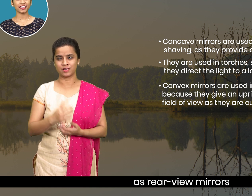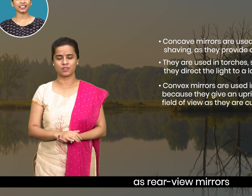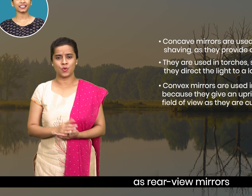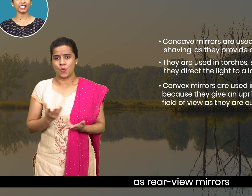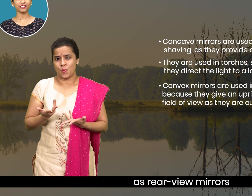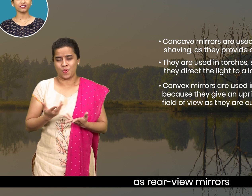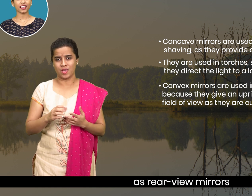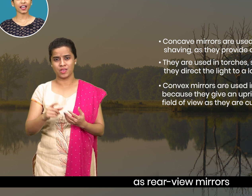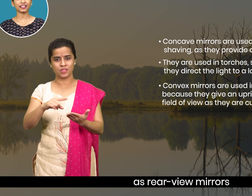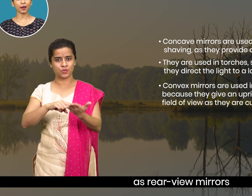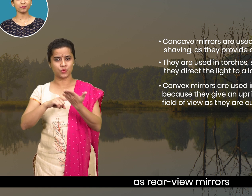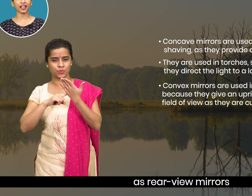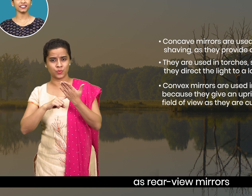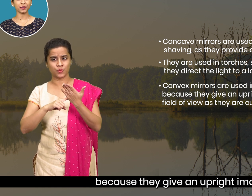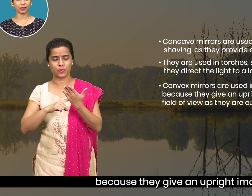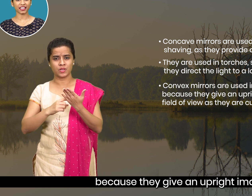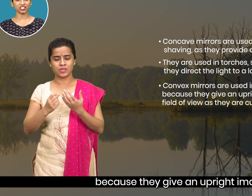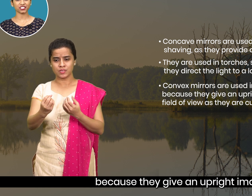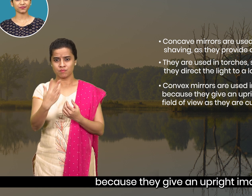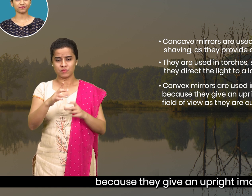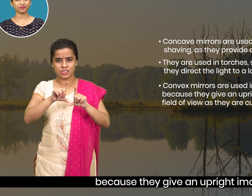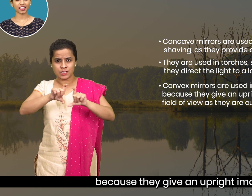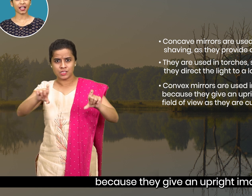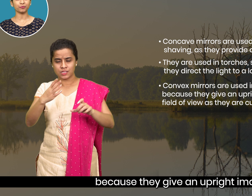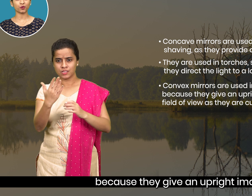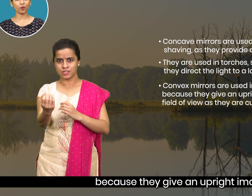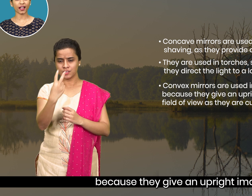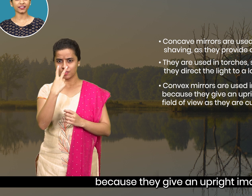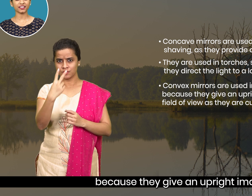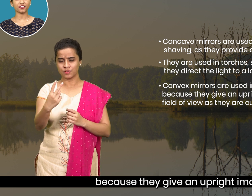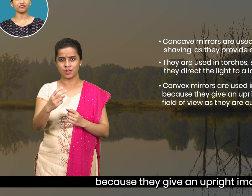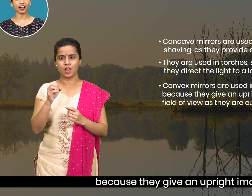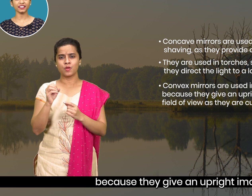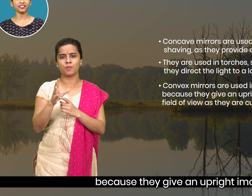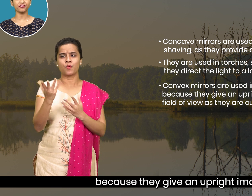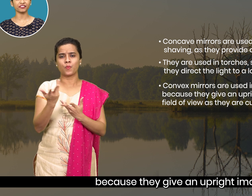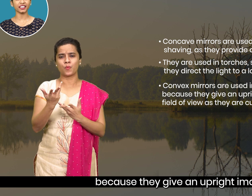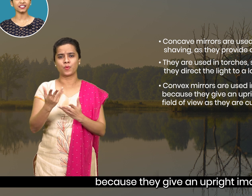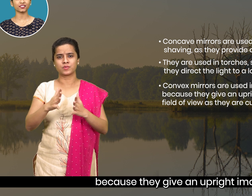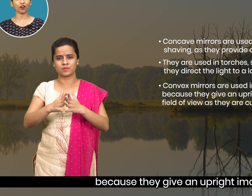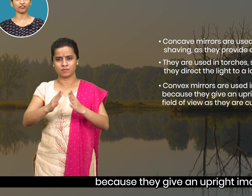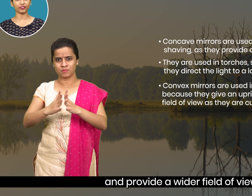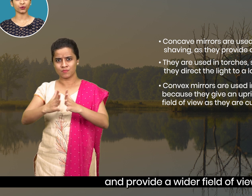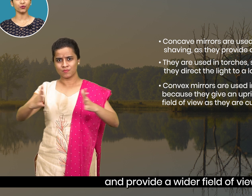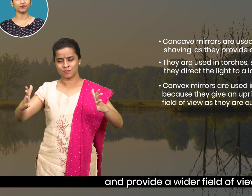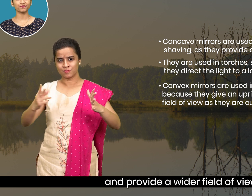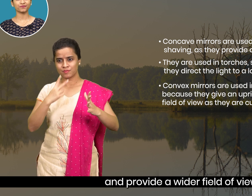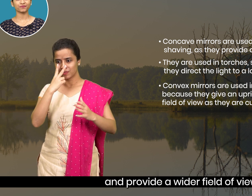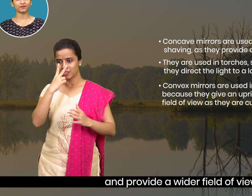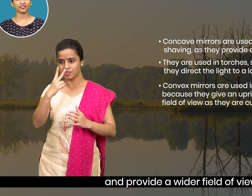because they give an upright image and provide a wider field of